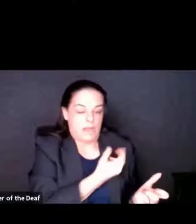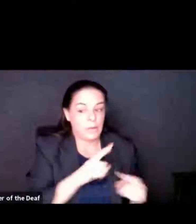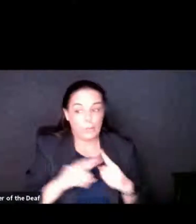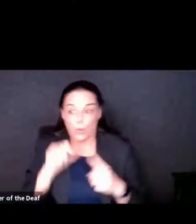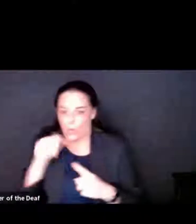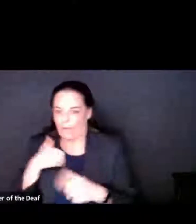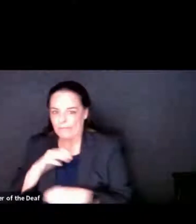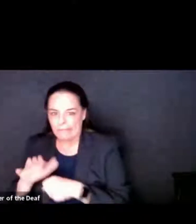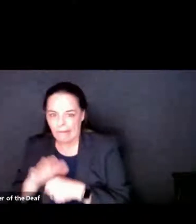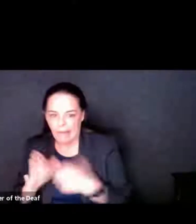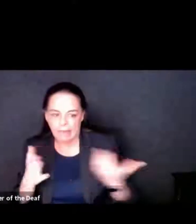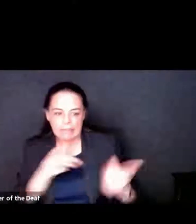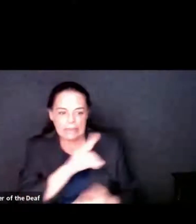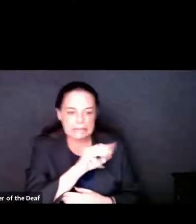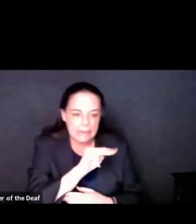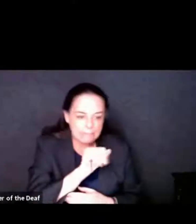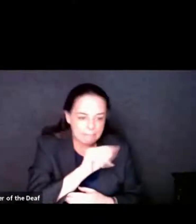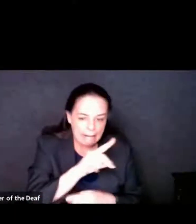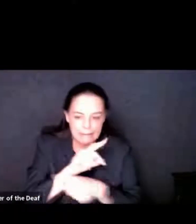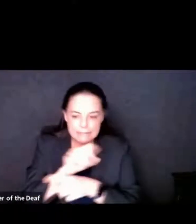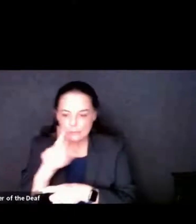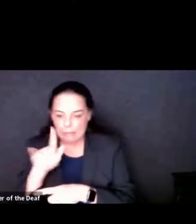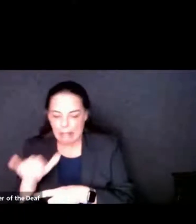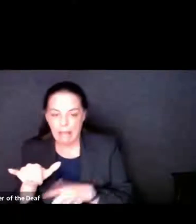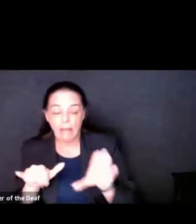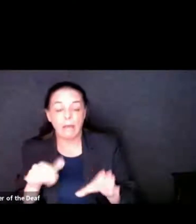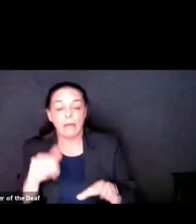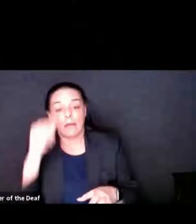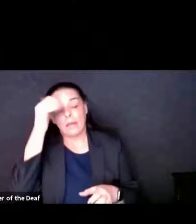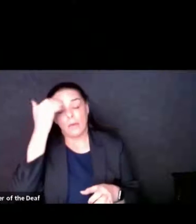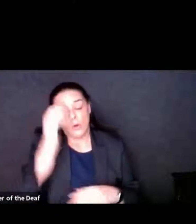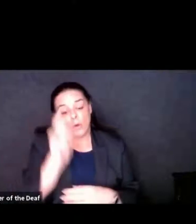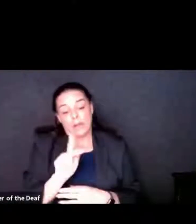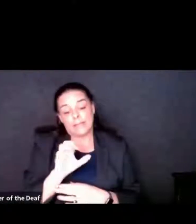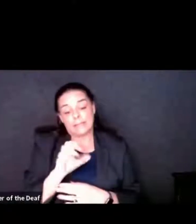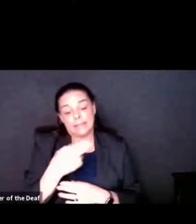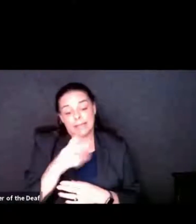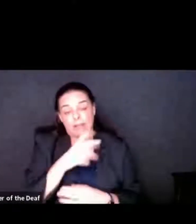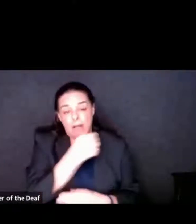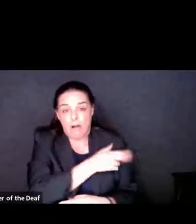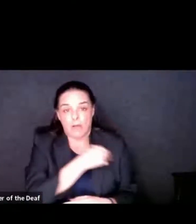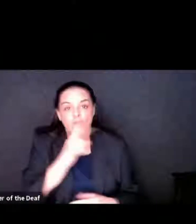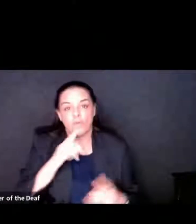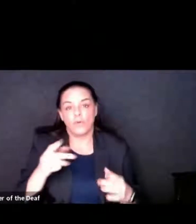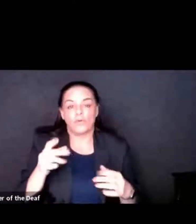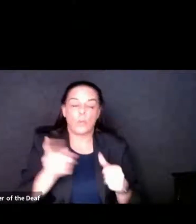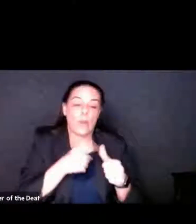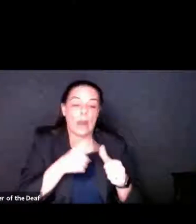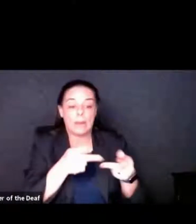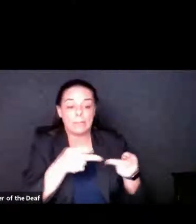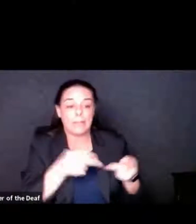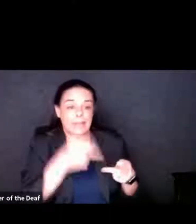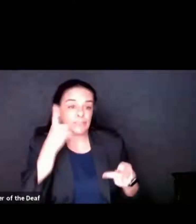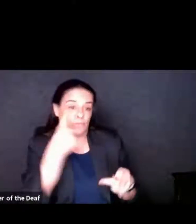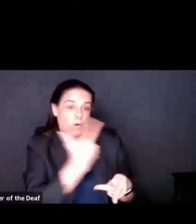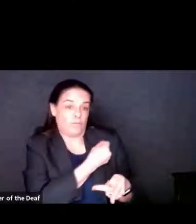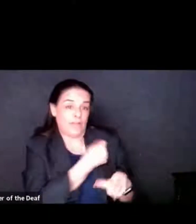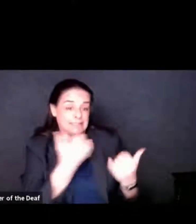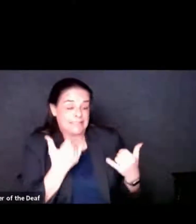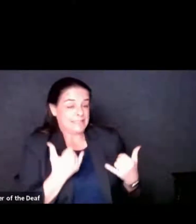we've mentioned, while KCHD and hospitals are the primary vaccination hubs right now, that won't be the case in the future. As